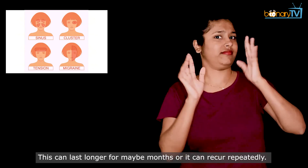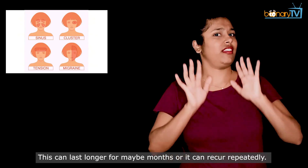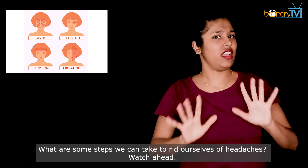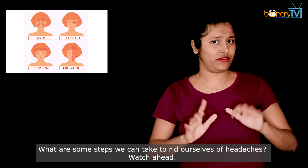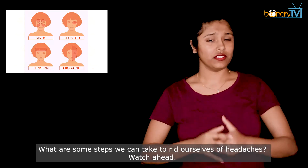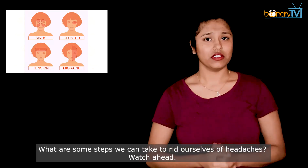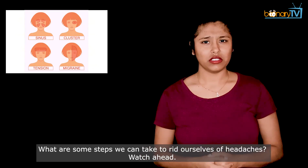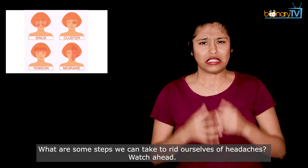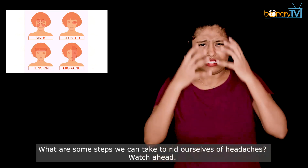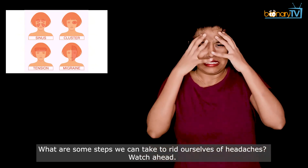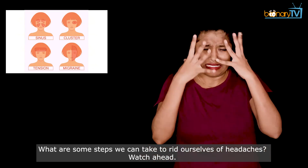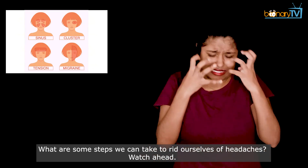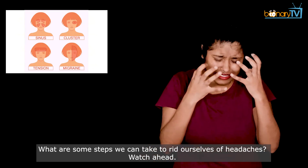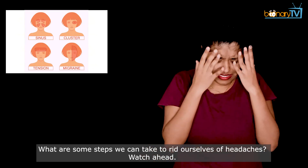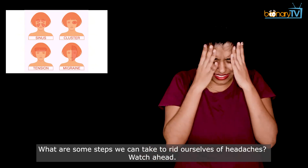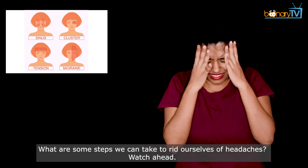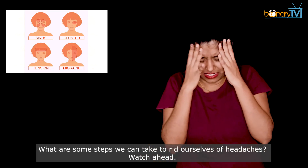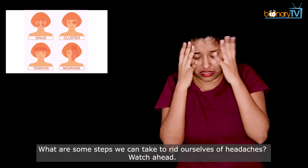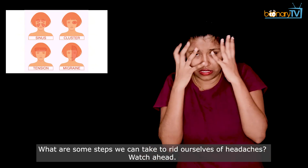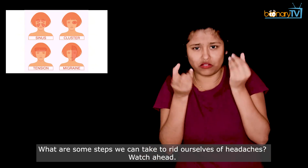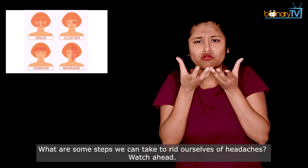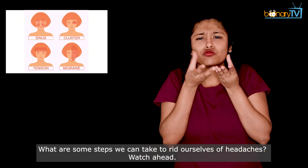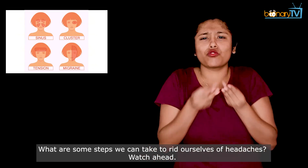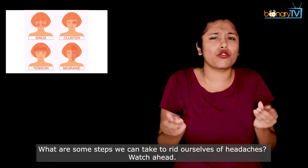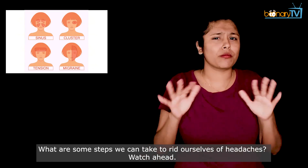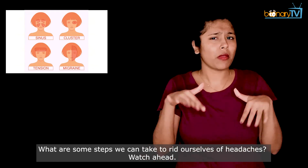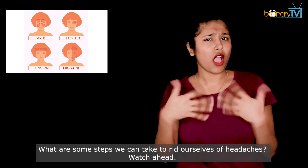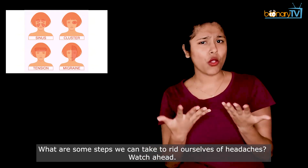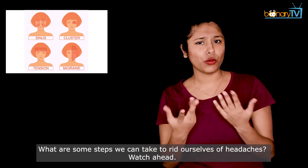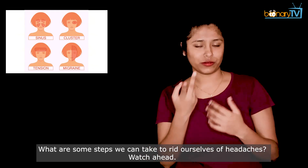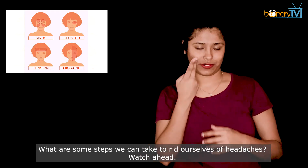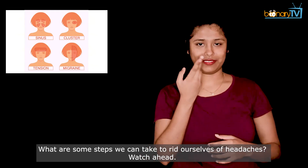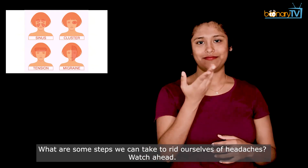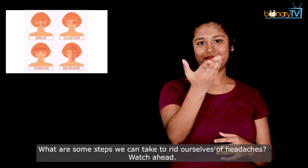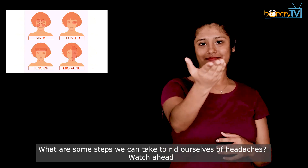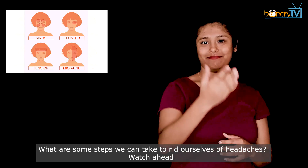What are some steps we can take to rid ourselves of headache? Watch ahead.